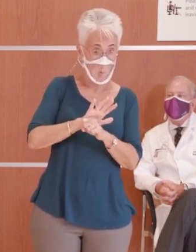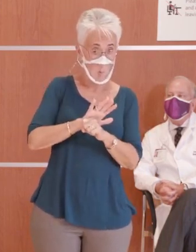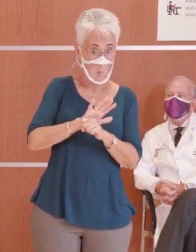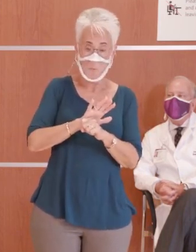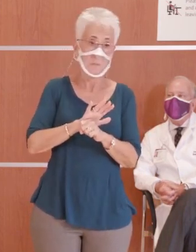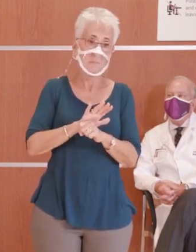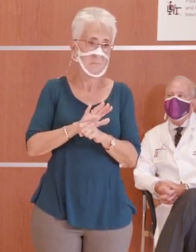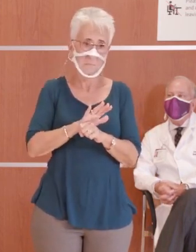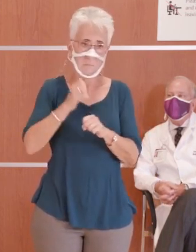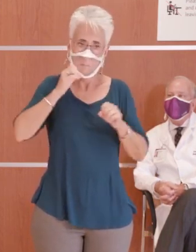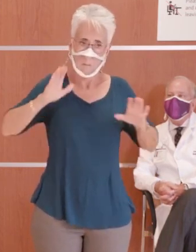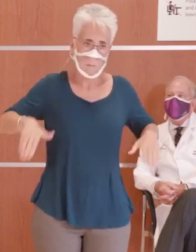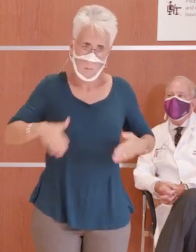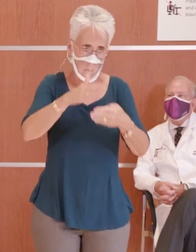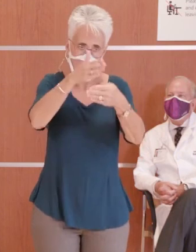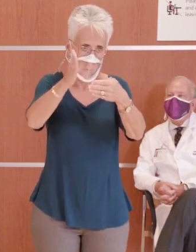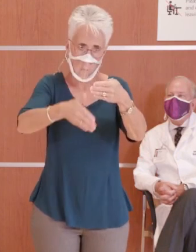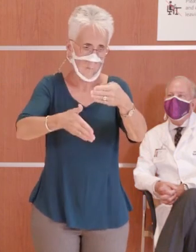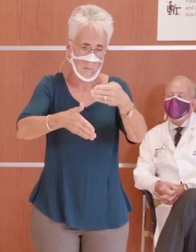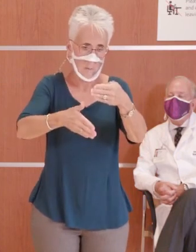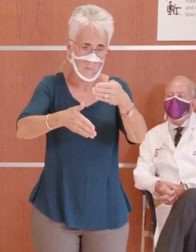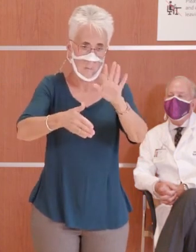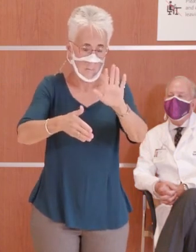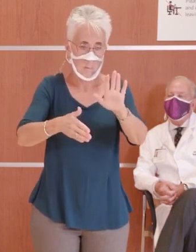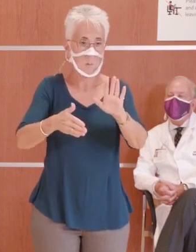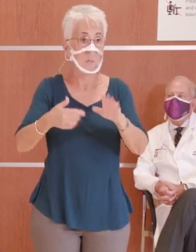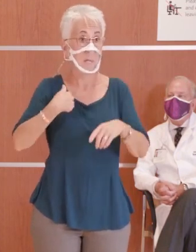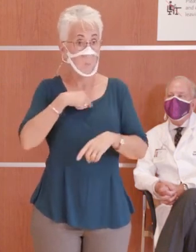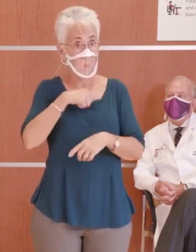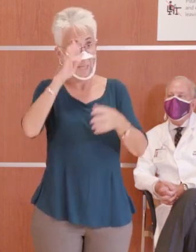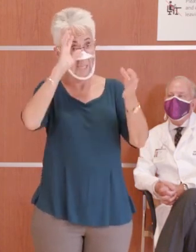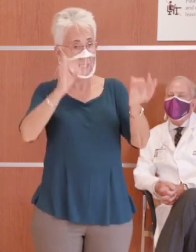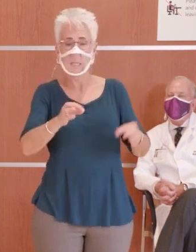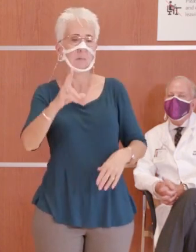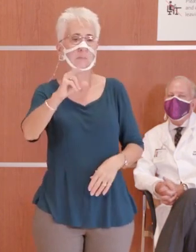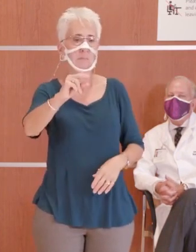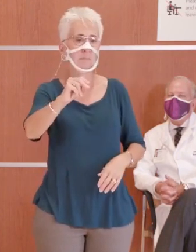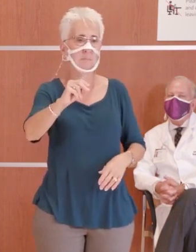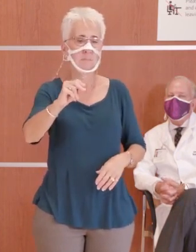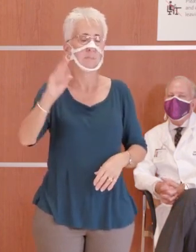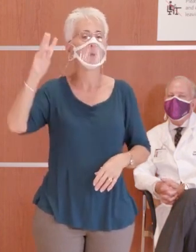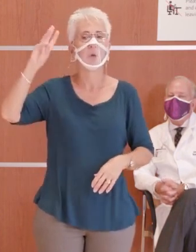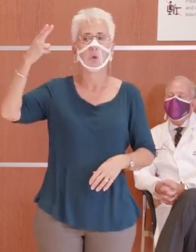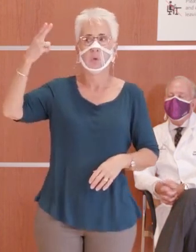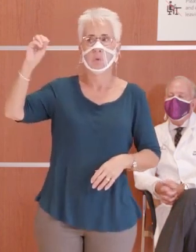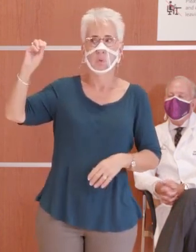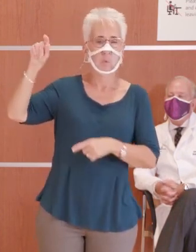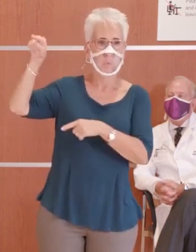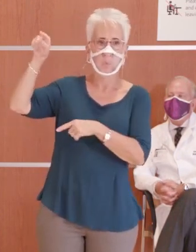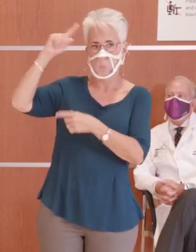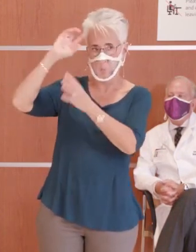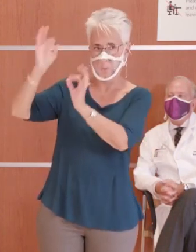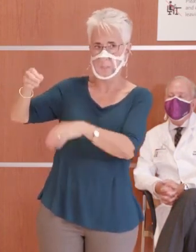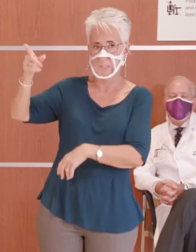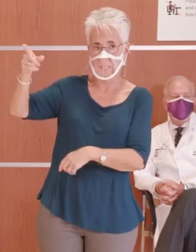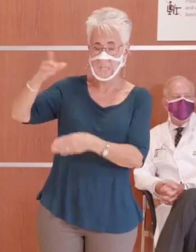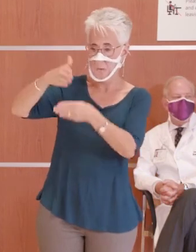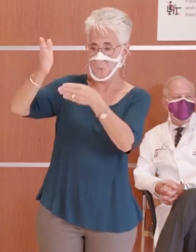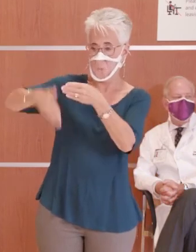pandemic is not over, but that won't be declared by us. It would be declared by the World Health Organization. Thank